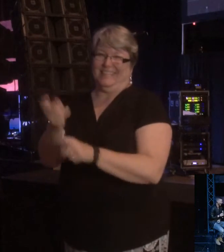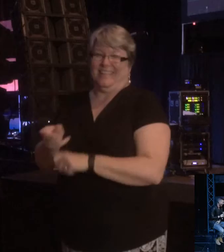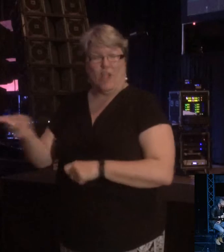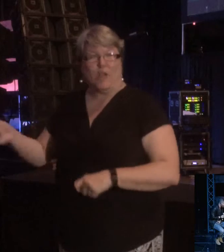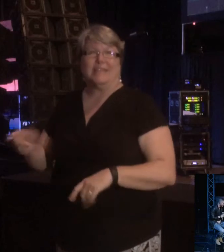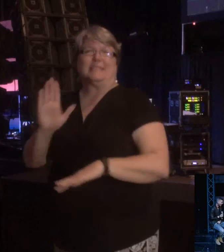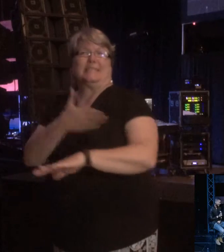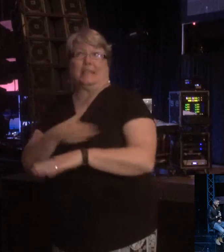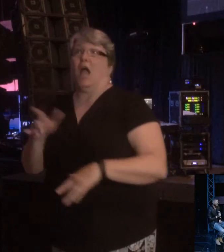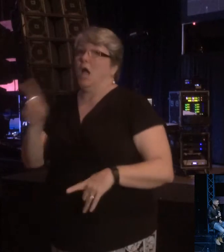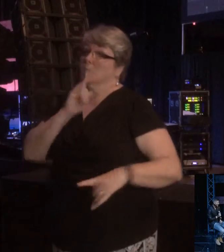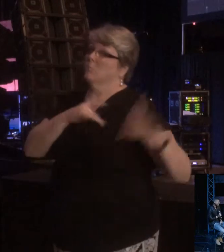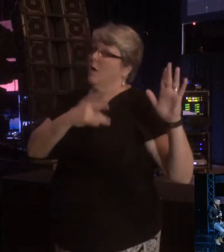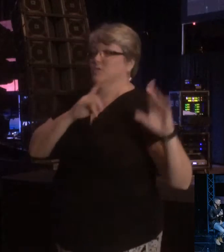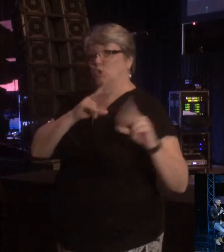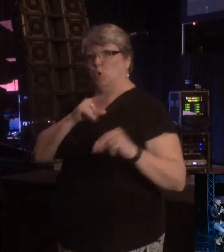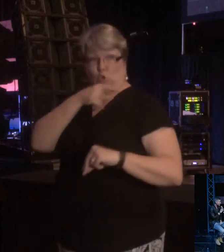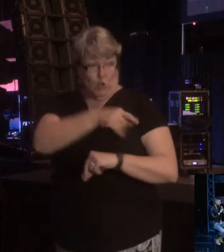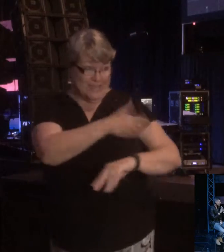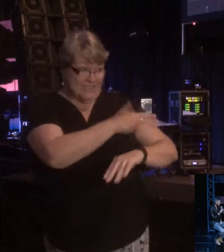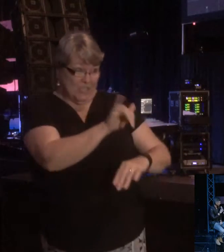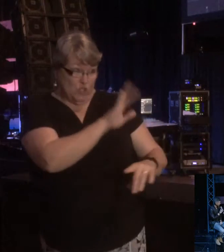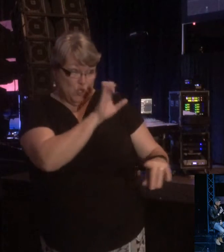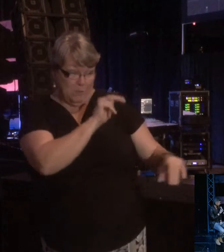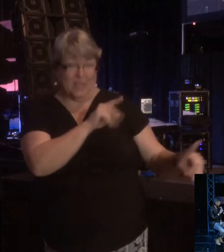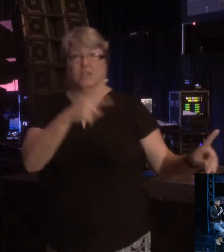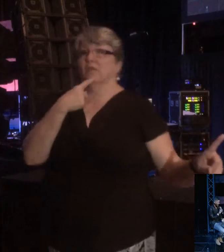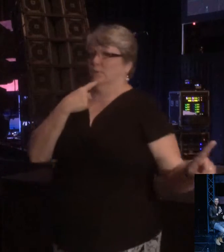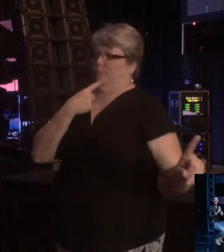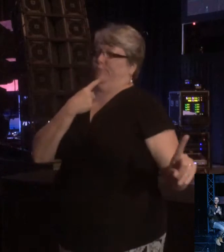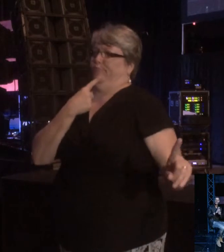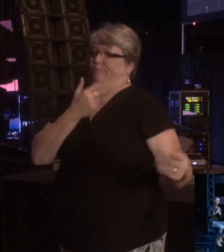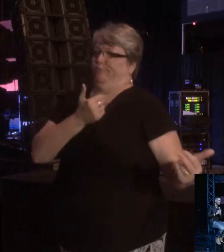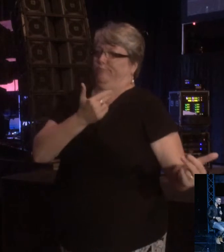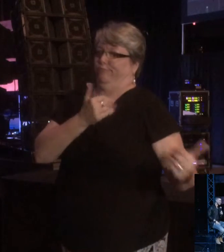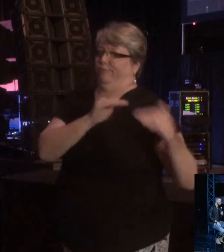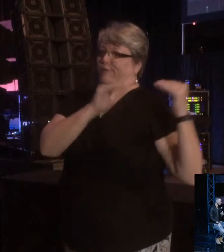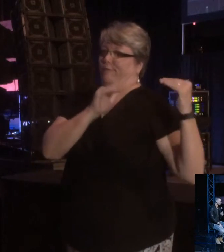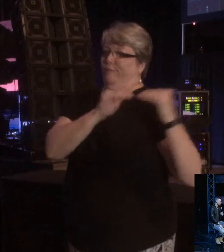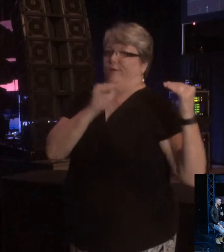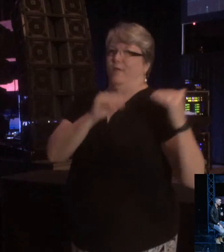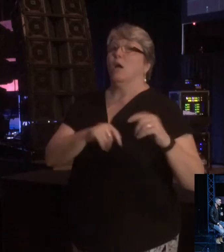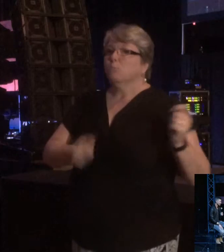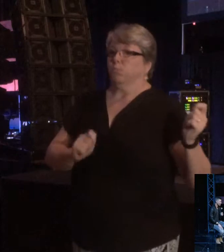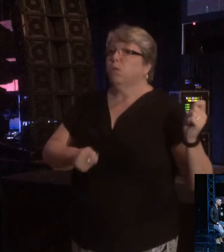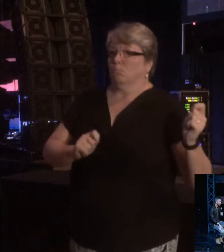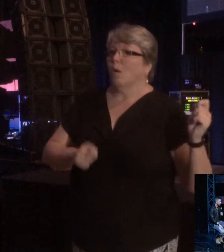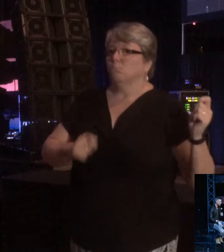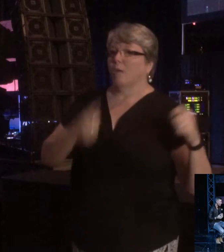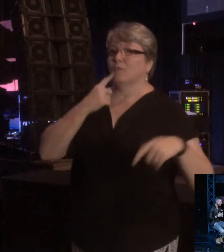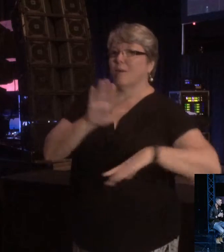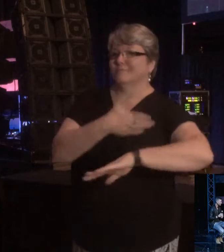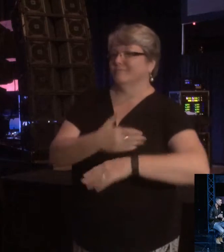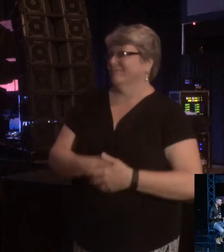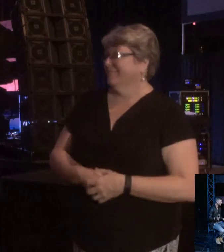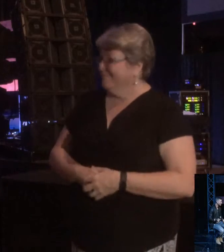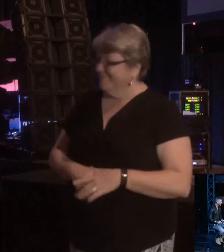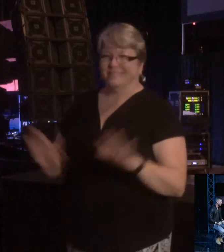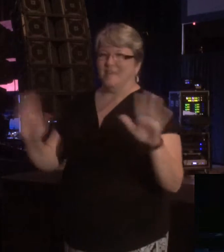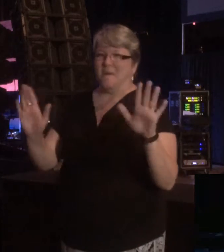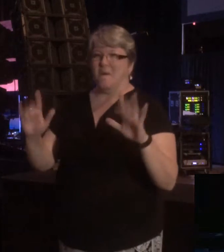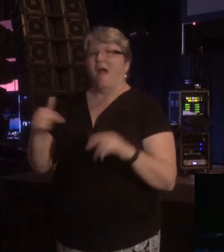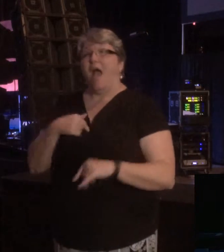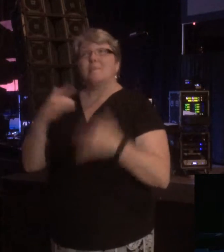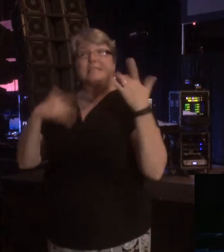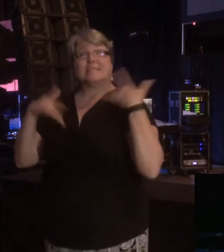as many as we can here. The rest we'll do on the podcast a little later. But I wanted to bring up some couples that we could do